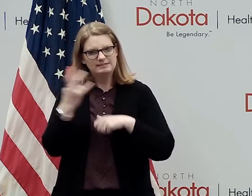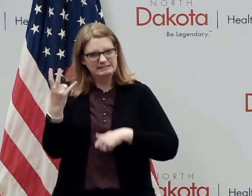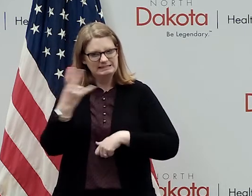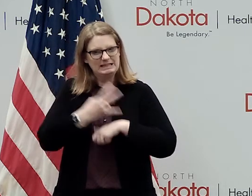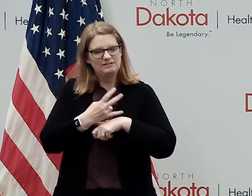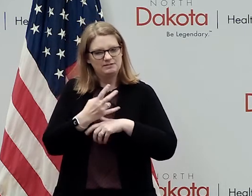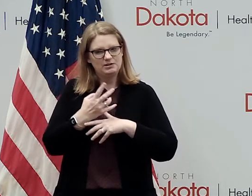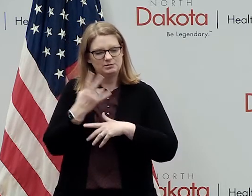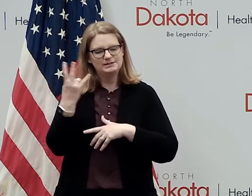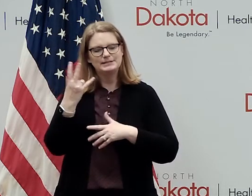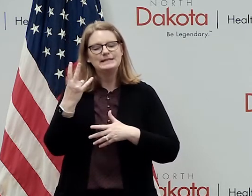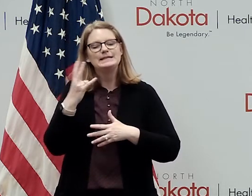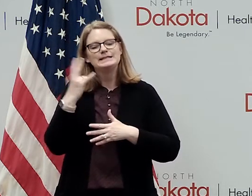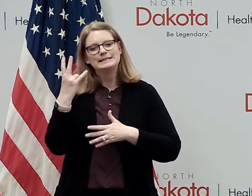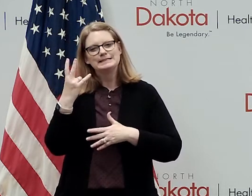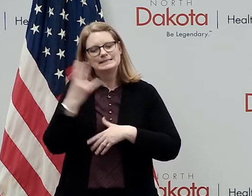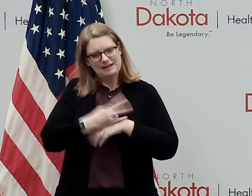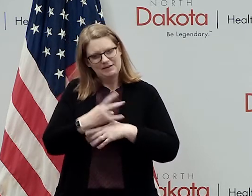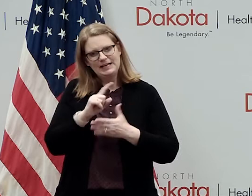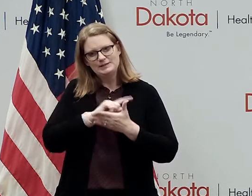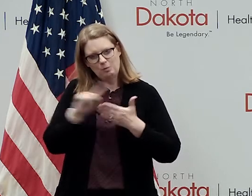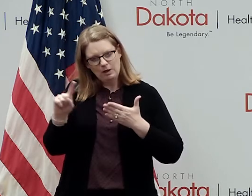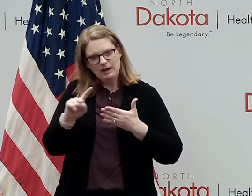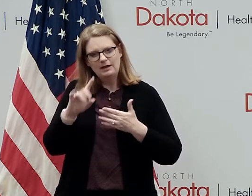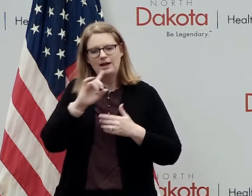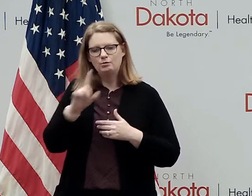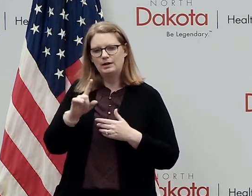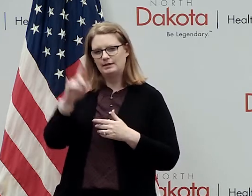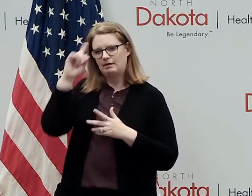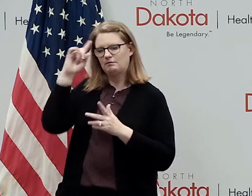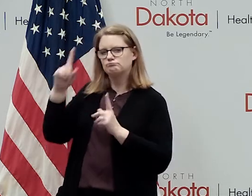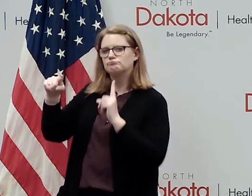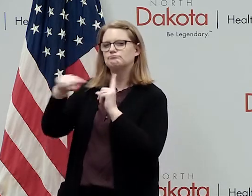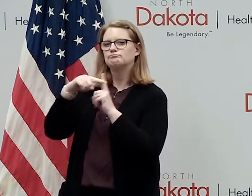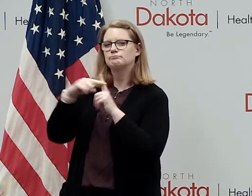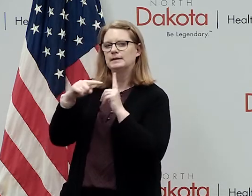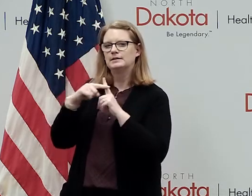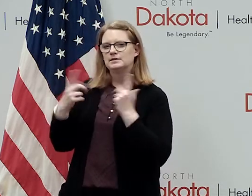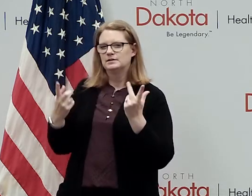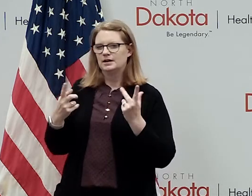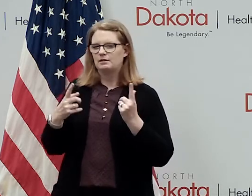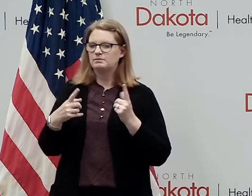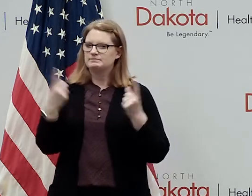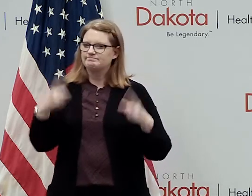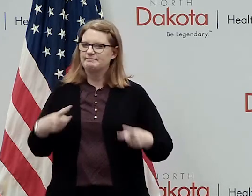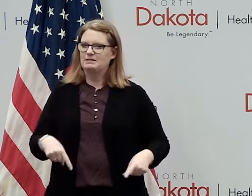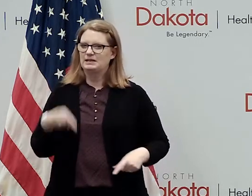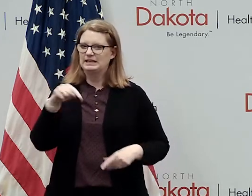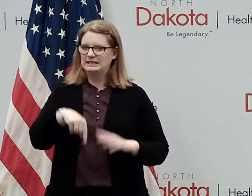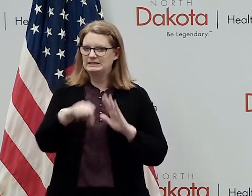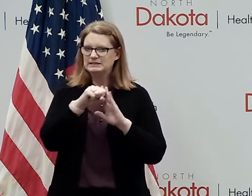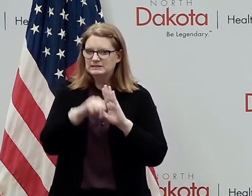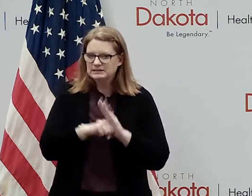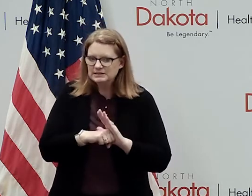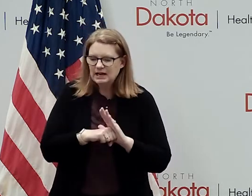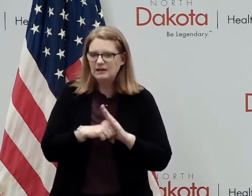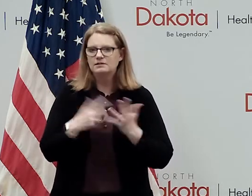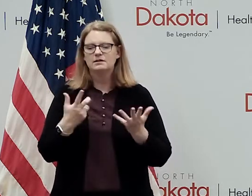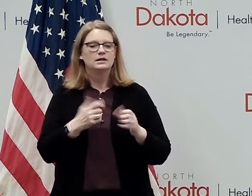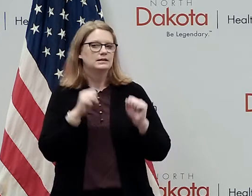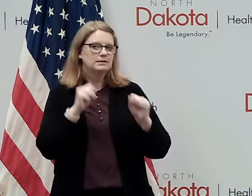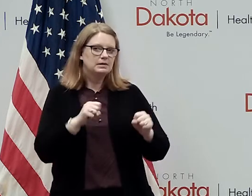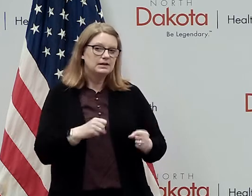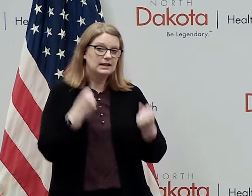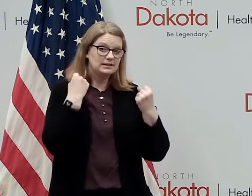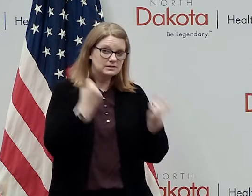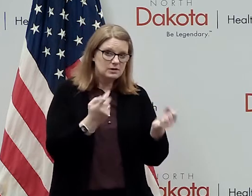week. A tremendous amount of optimism about the strength of the position that we have now, the capability and the strength of